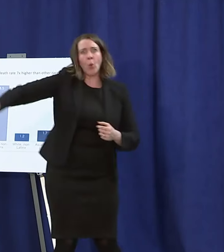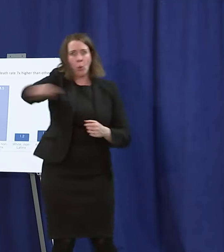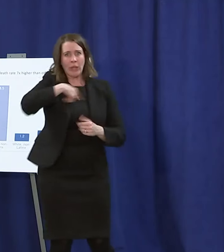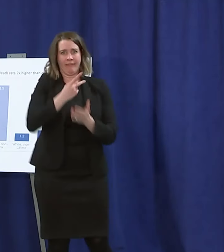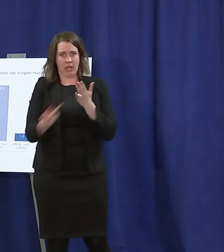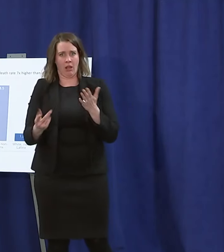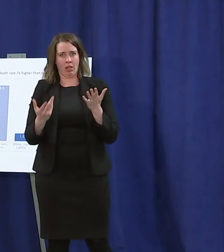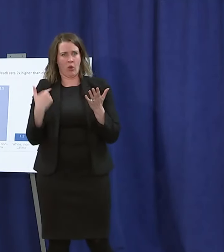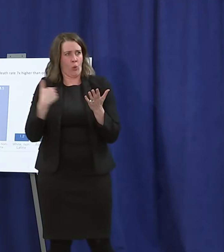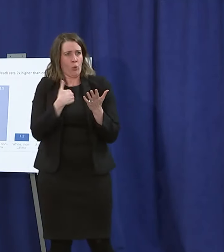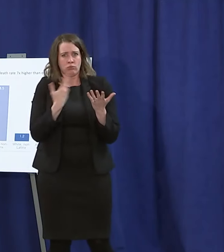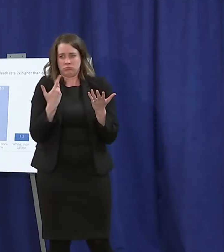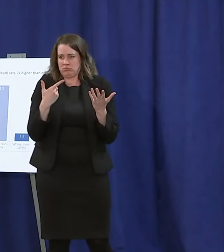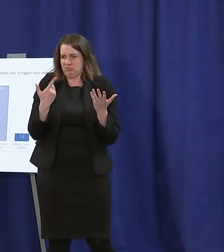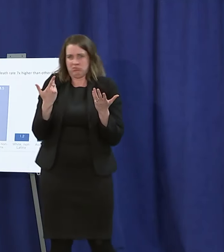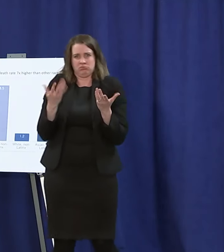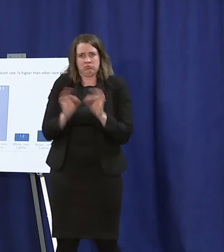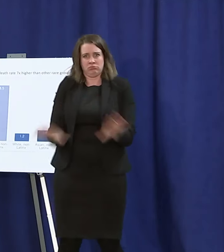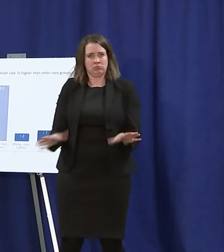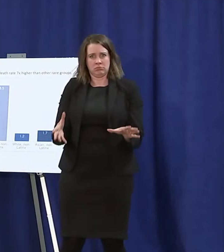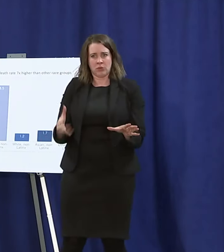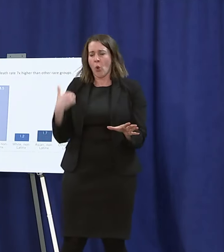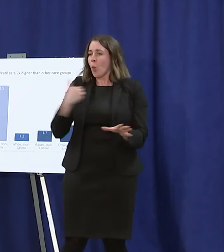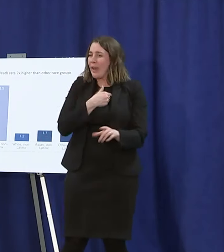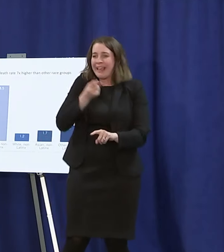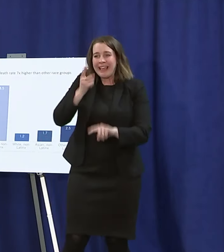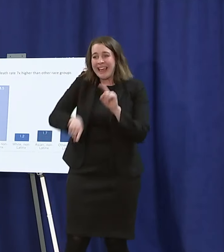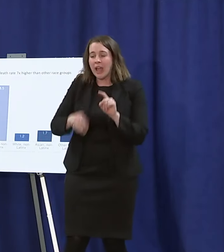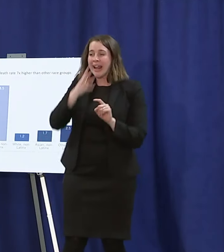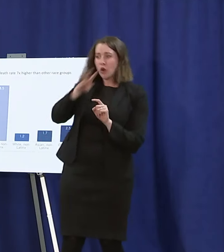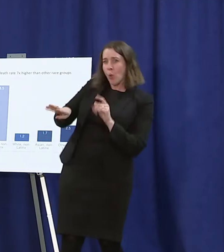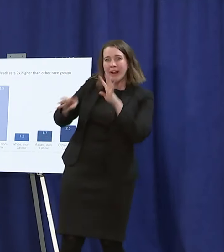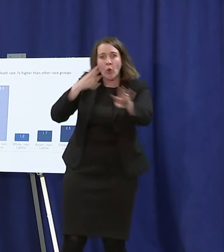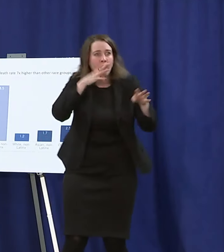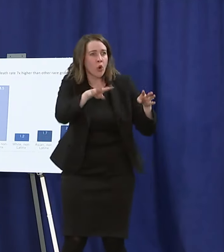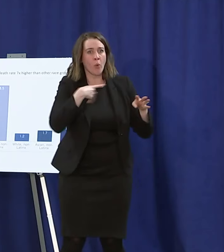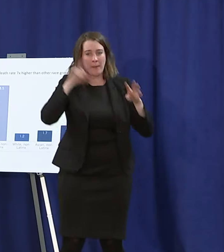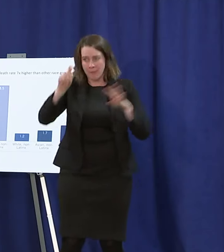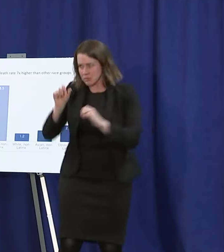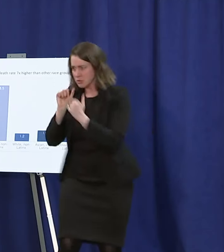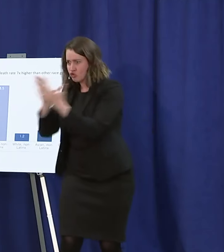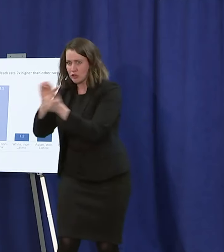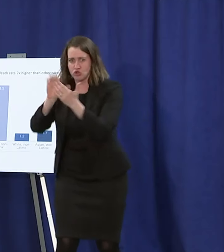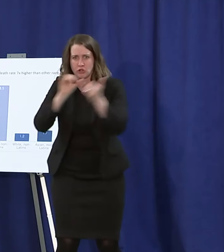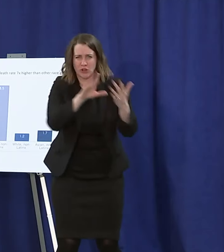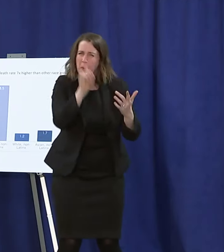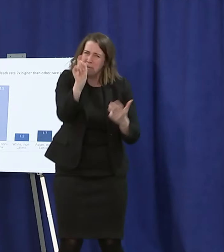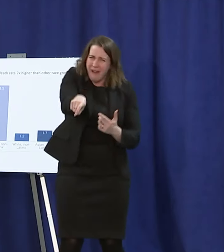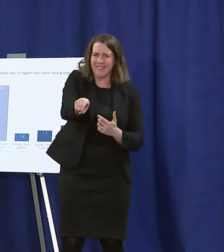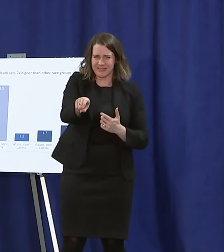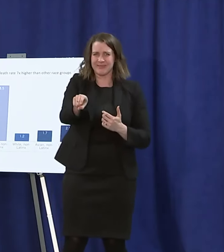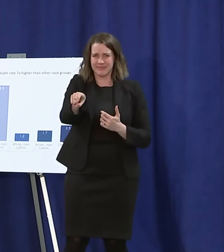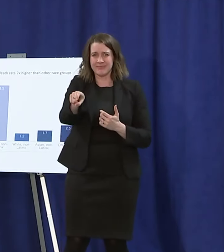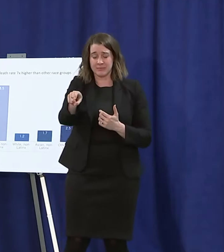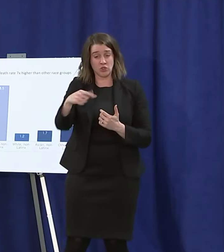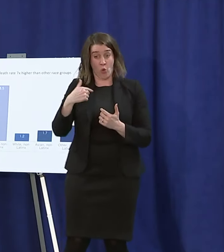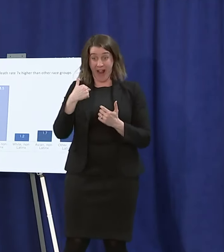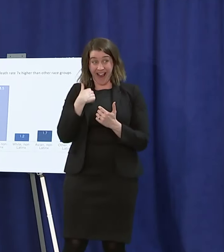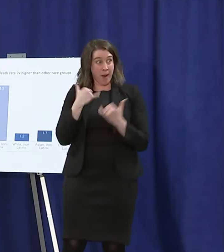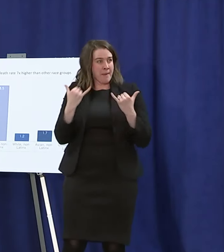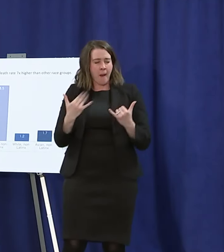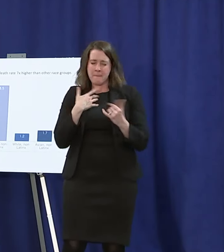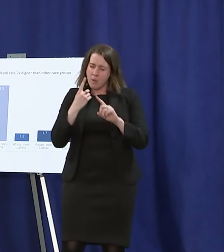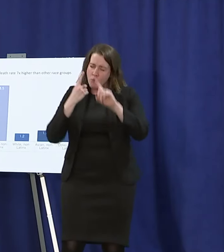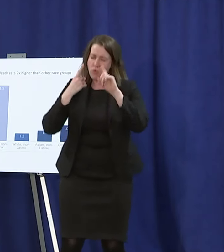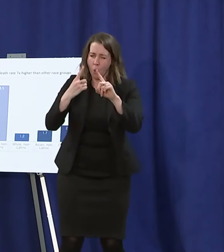This is an imperative that we must reckon with and address. So I'm determined to lay the